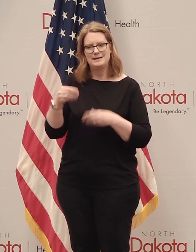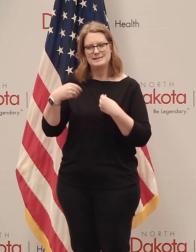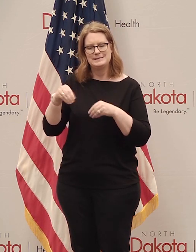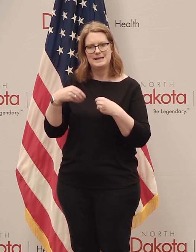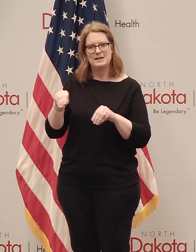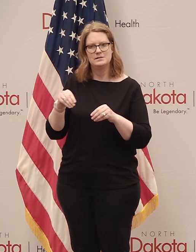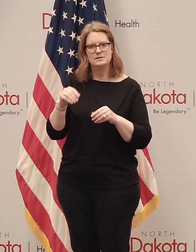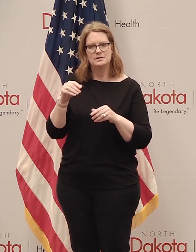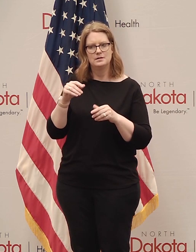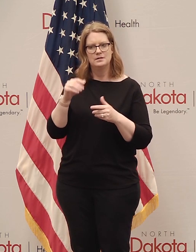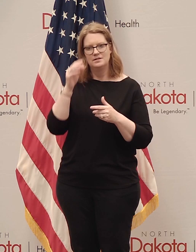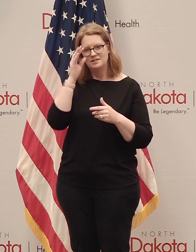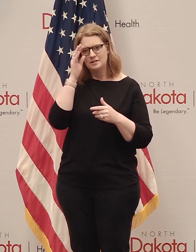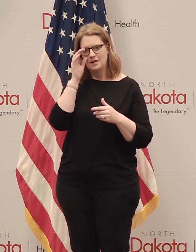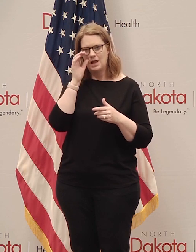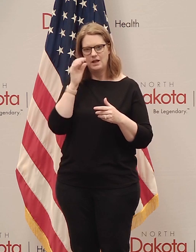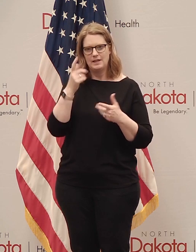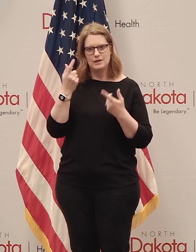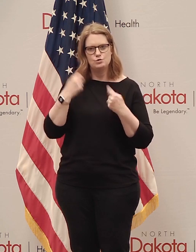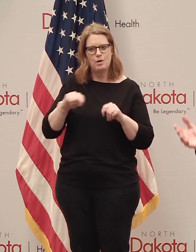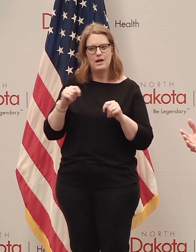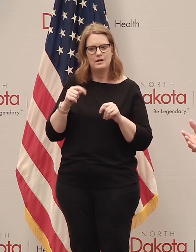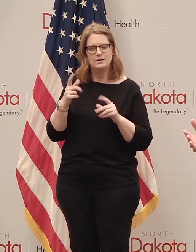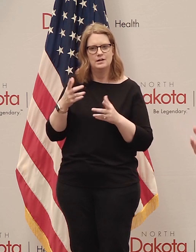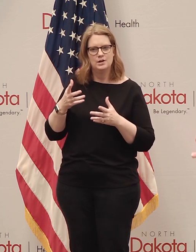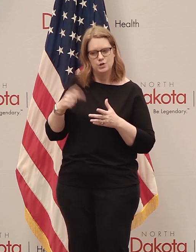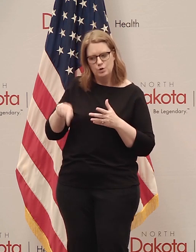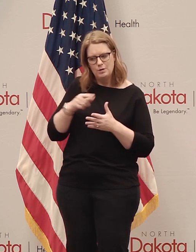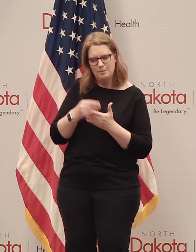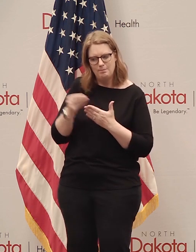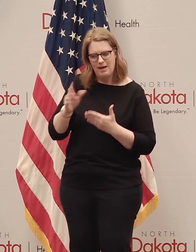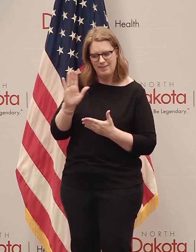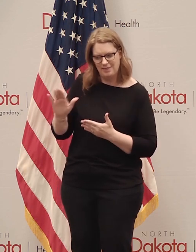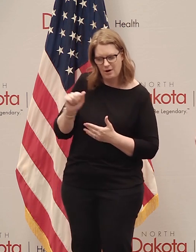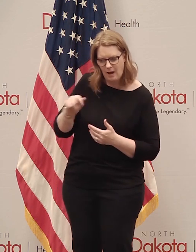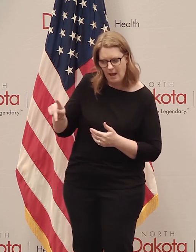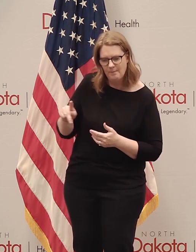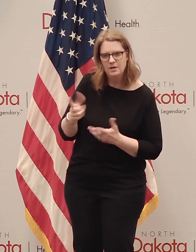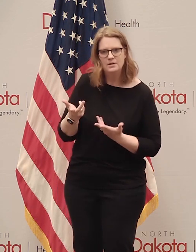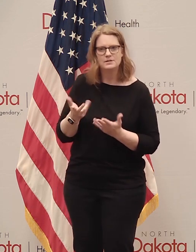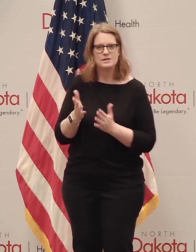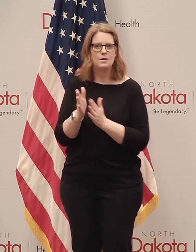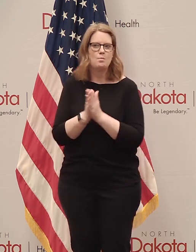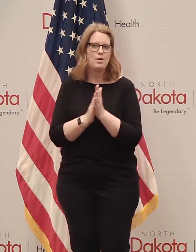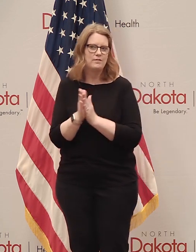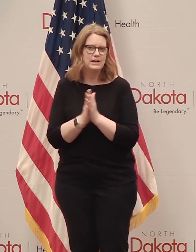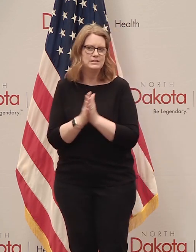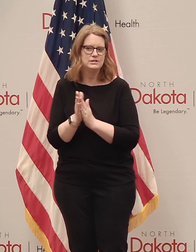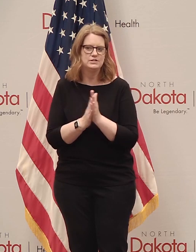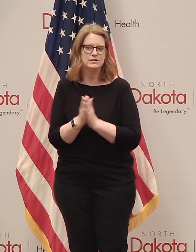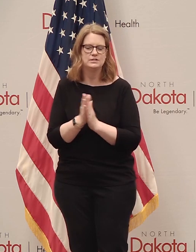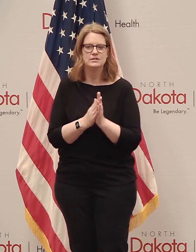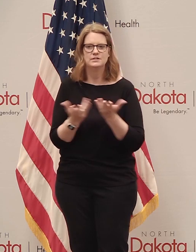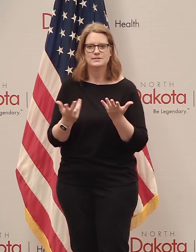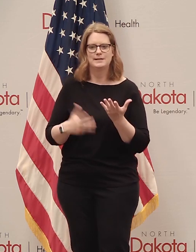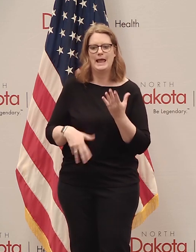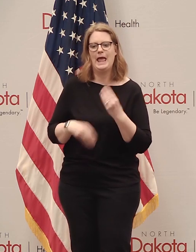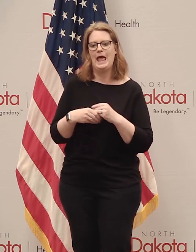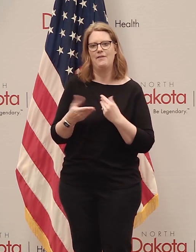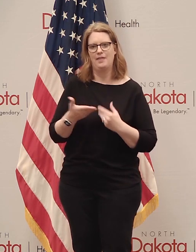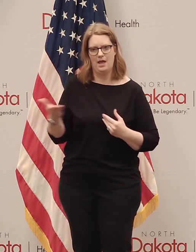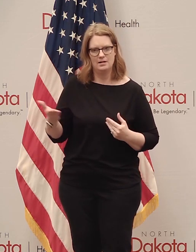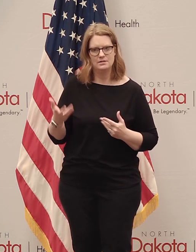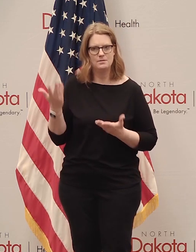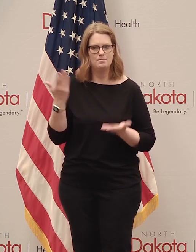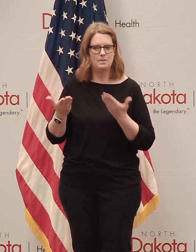privacy. They try to get you to buy their app, and so there's a motivation for them to try to say things like this so that people